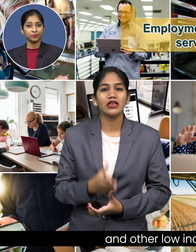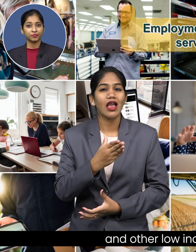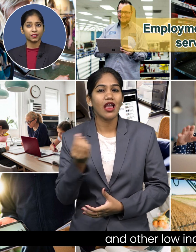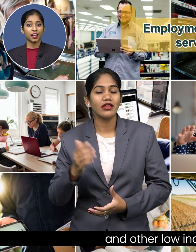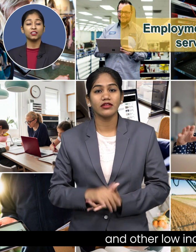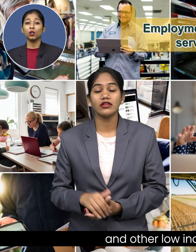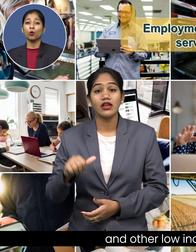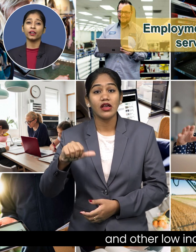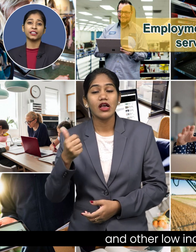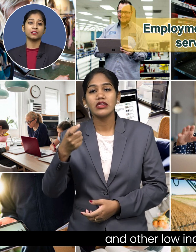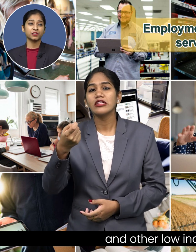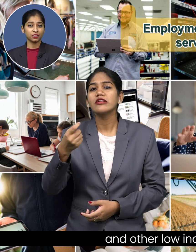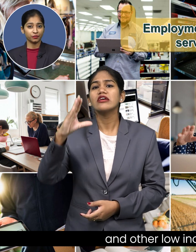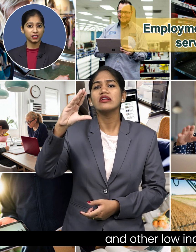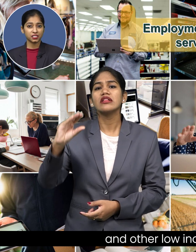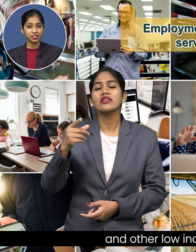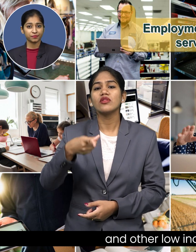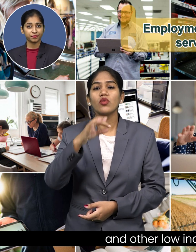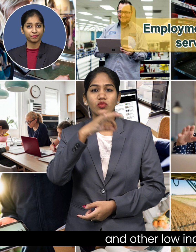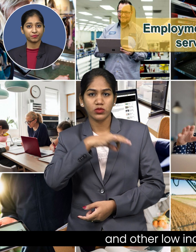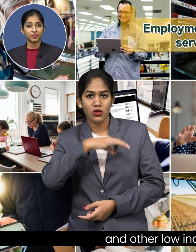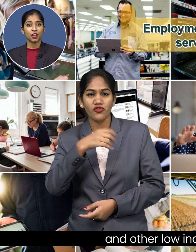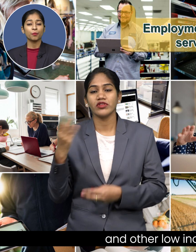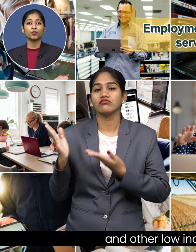and other low-income service